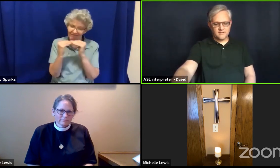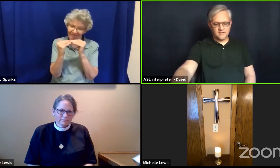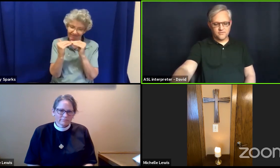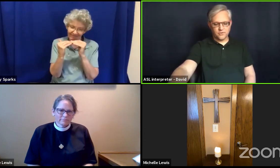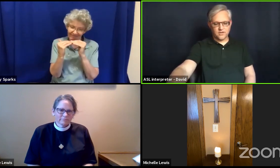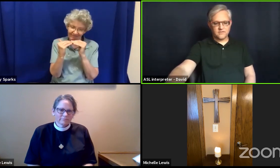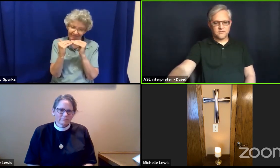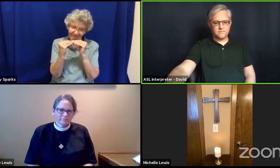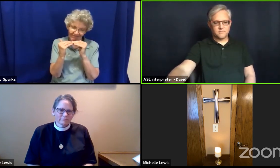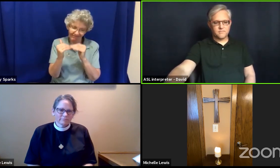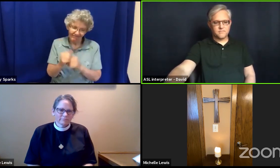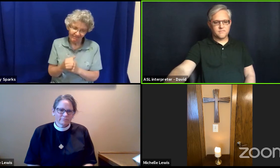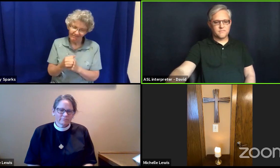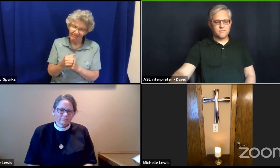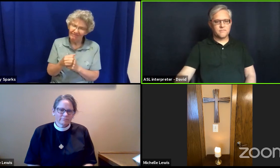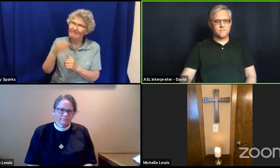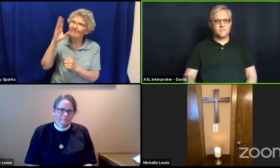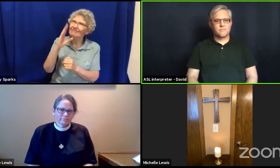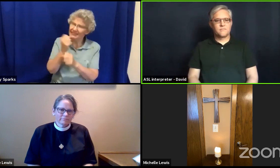God, deliver us.